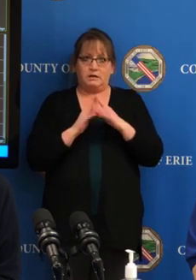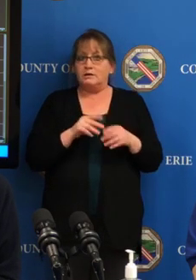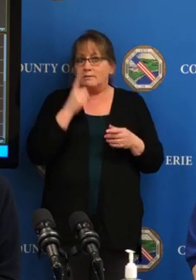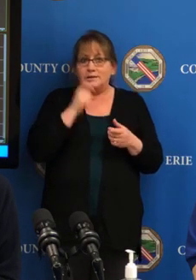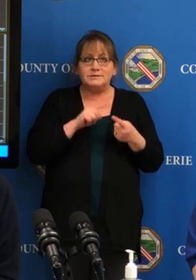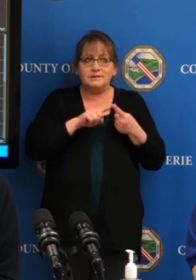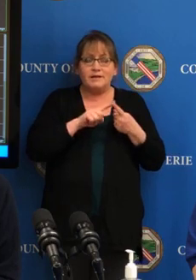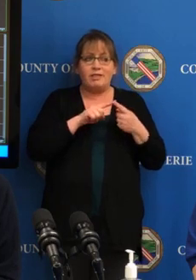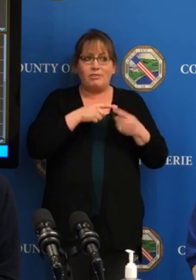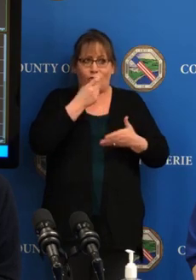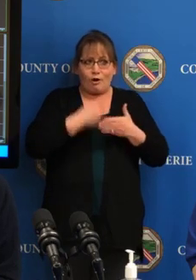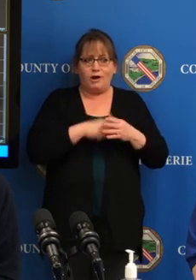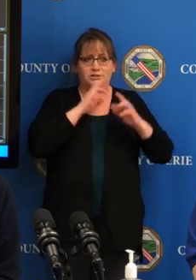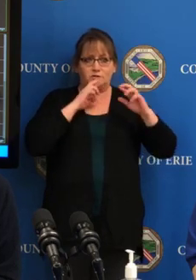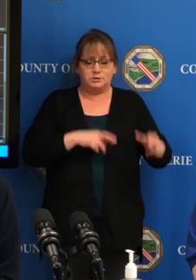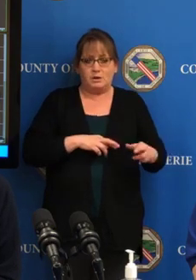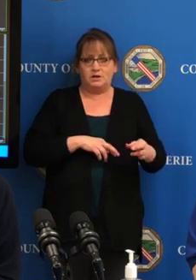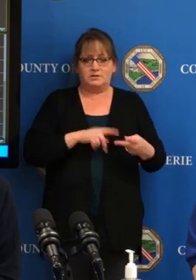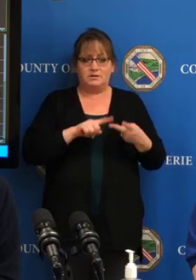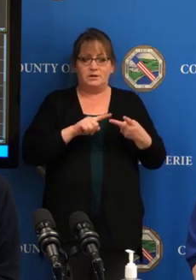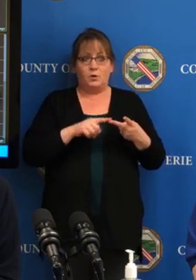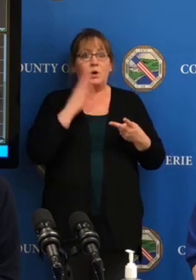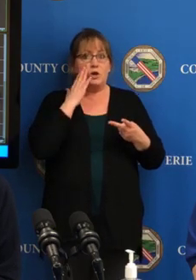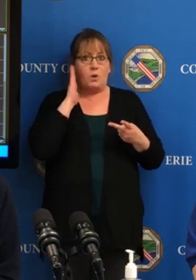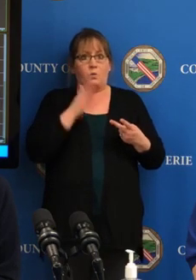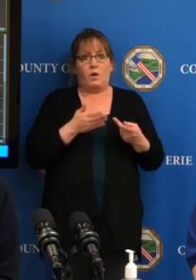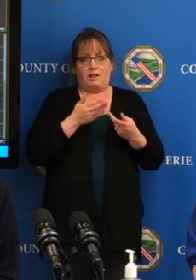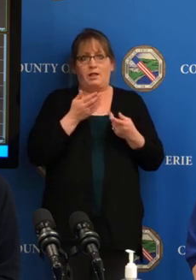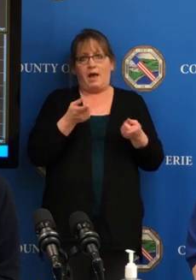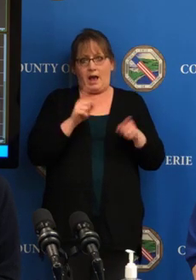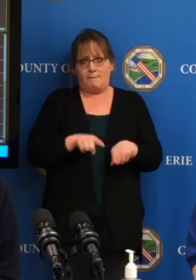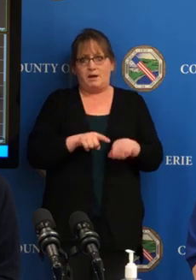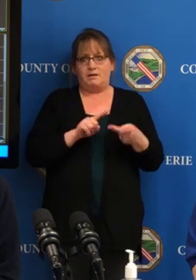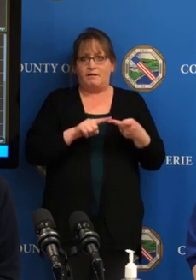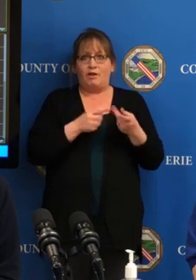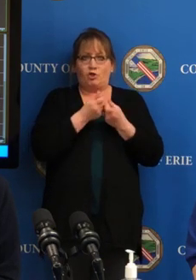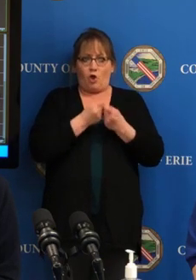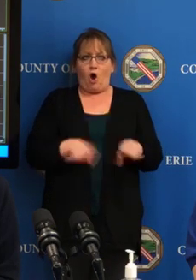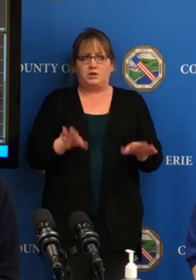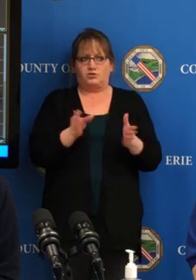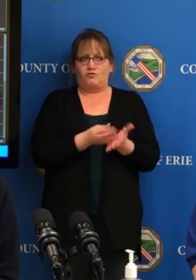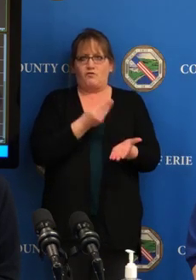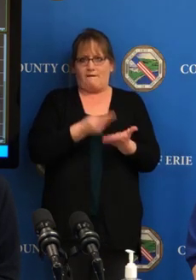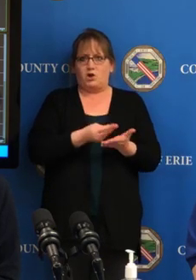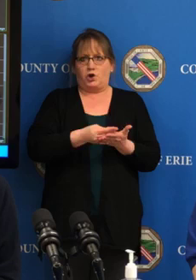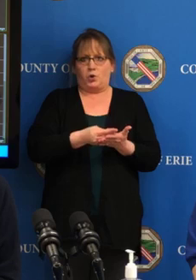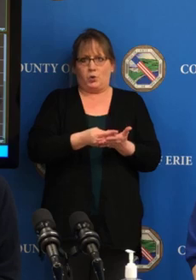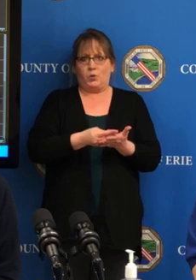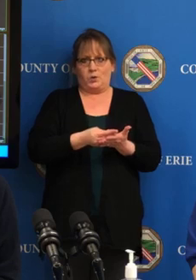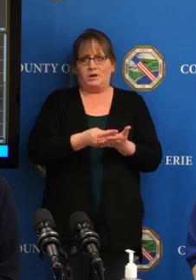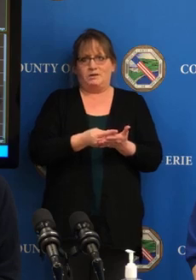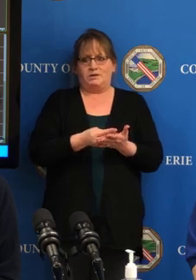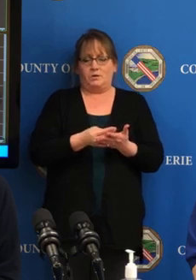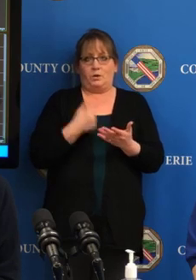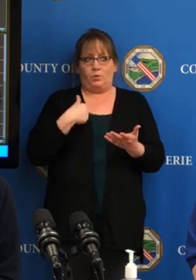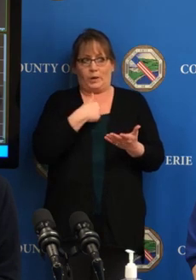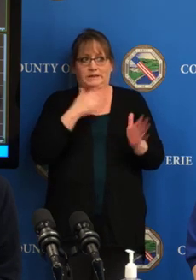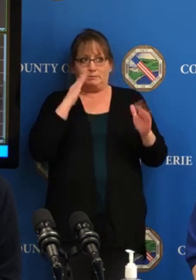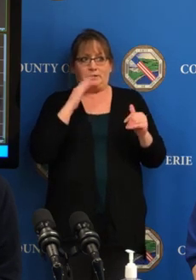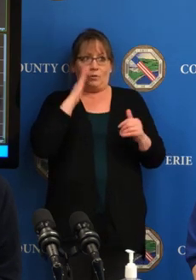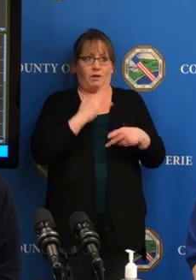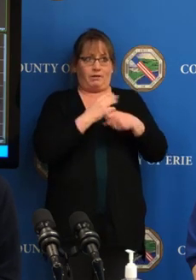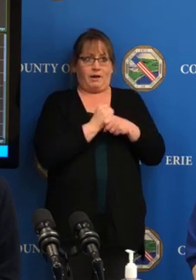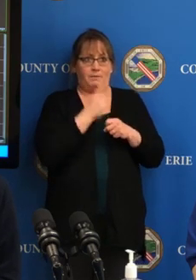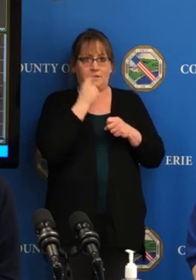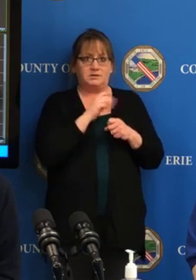cost of response, and two, what we know will happen, which is the loss of revenue that we did expect to receive because